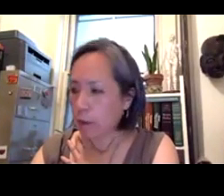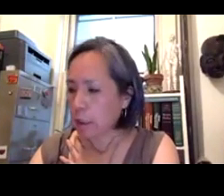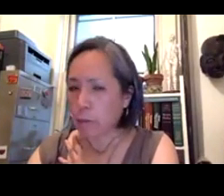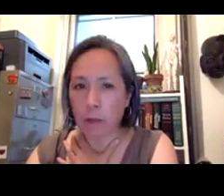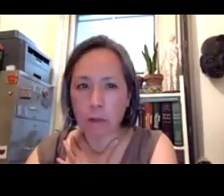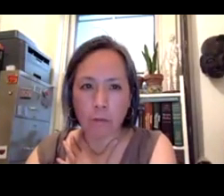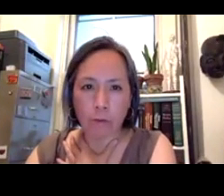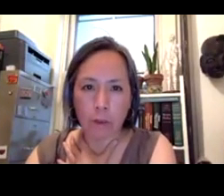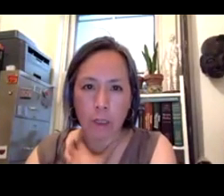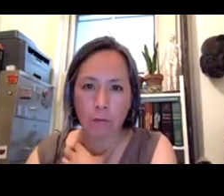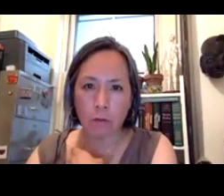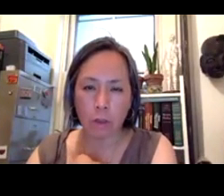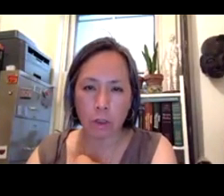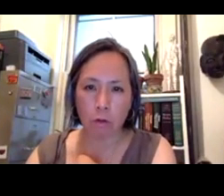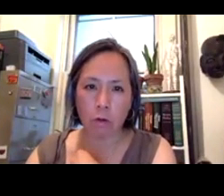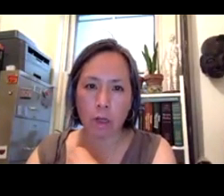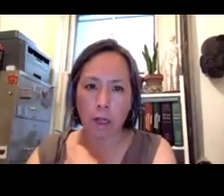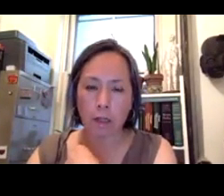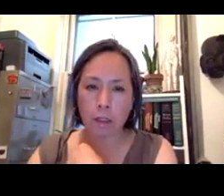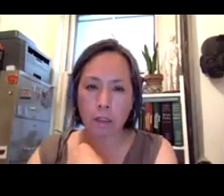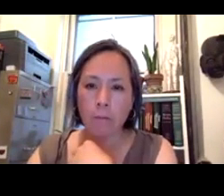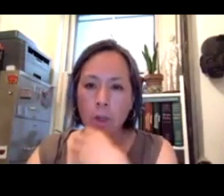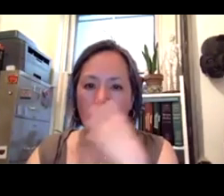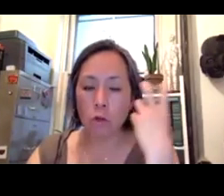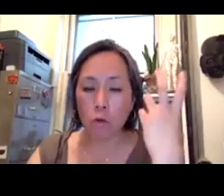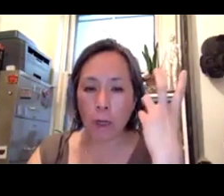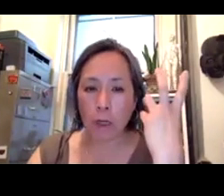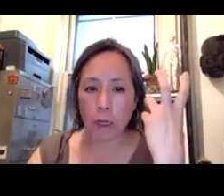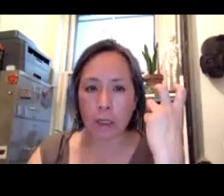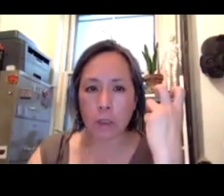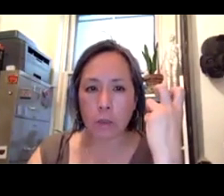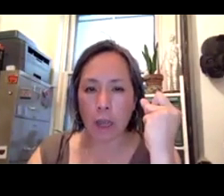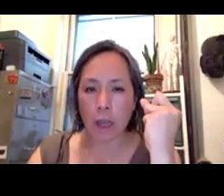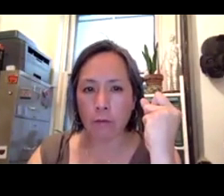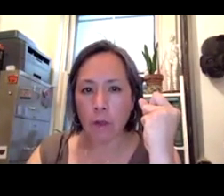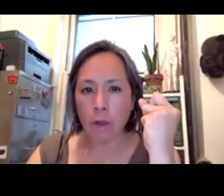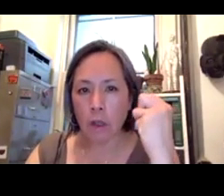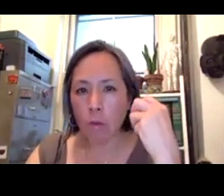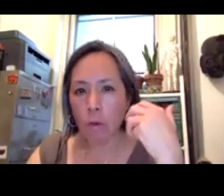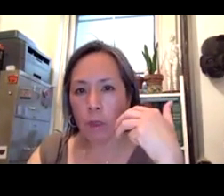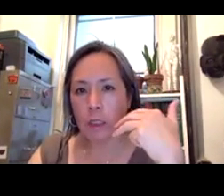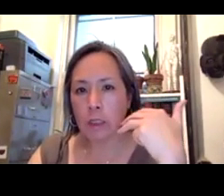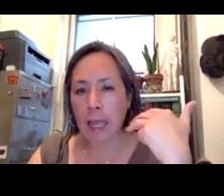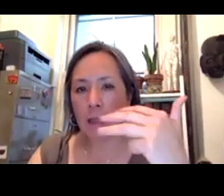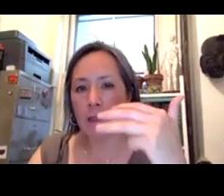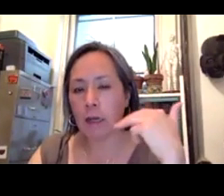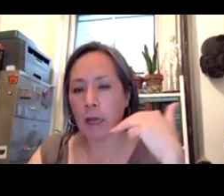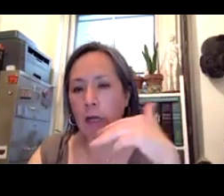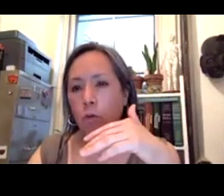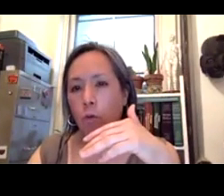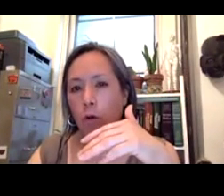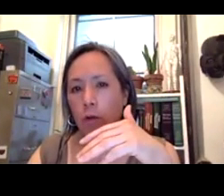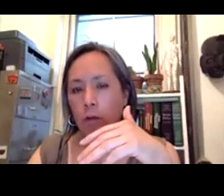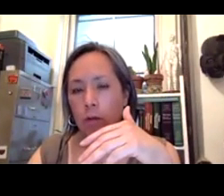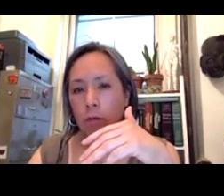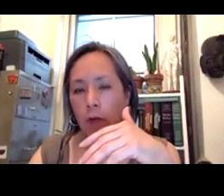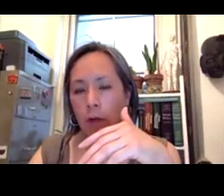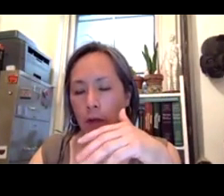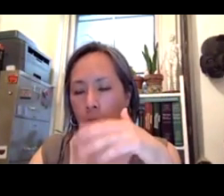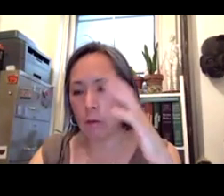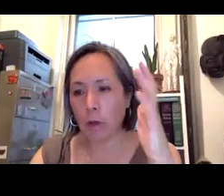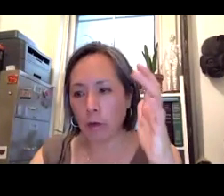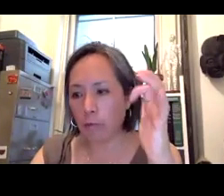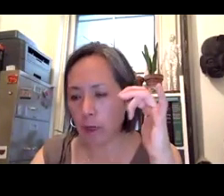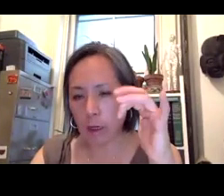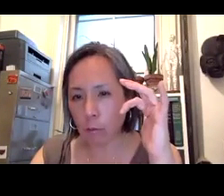the important things about the philosophical historical context? Two main ideas. We have human beings and the natural world,